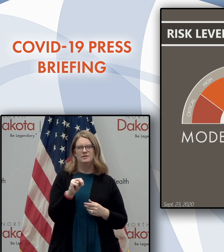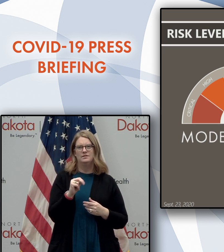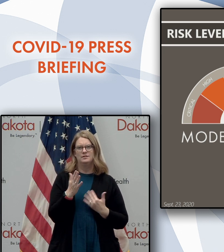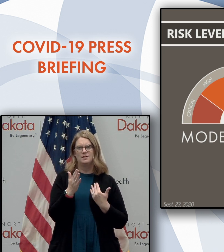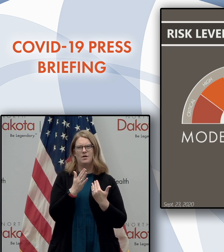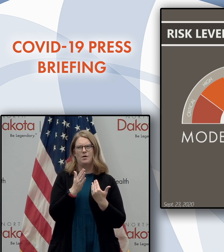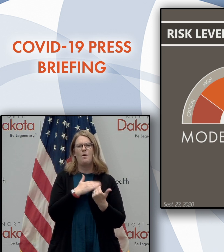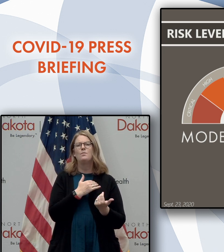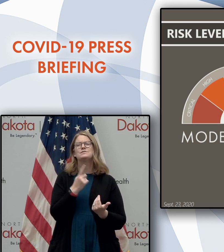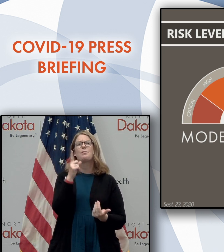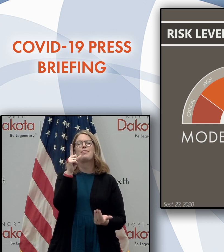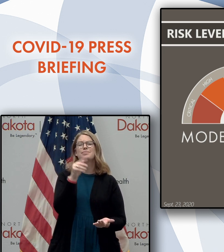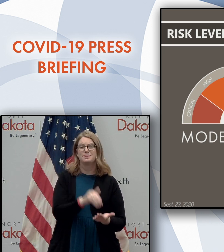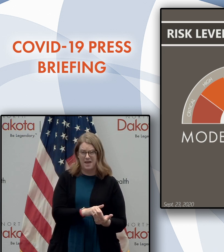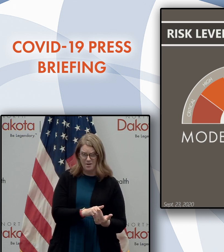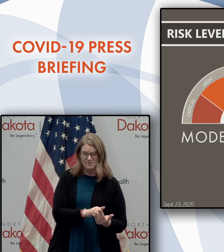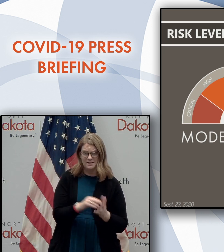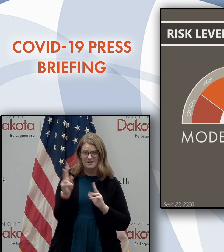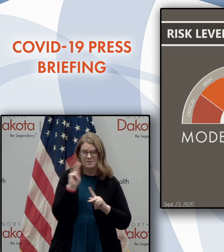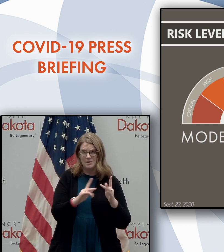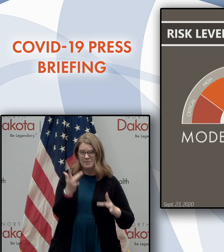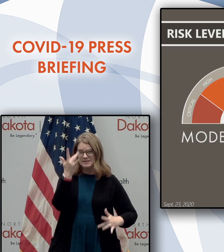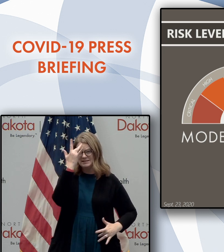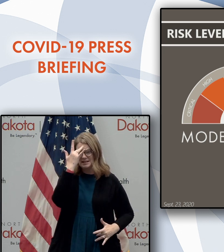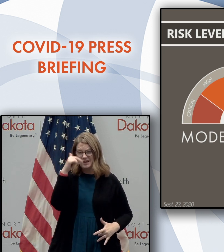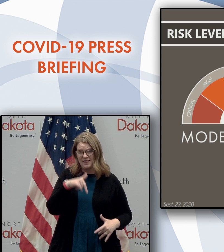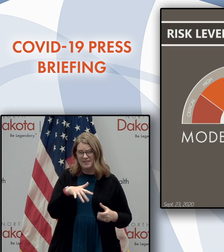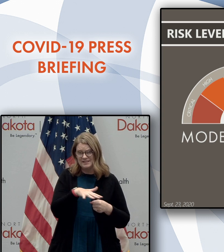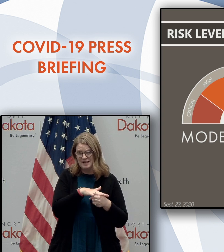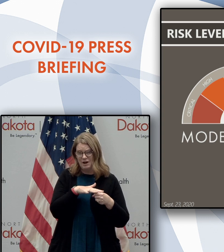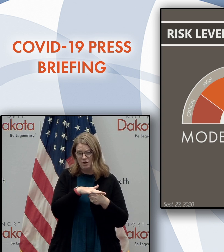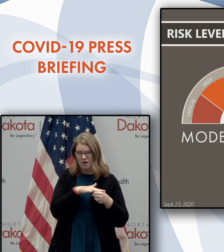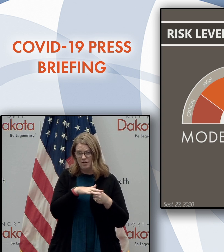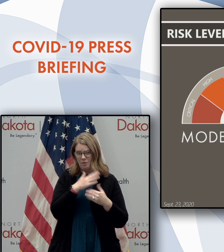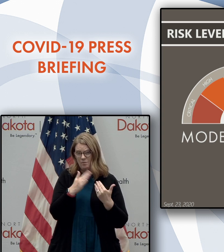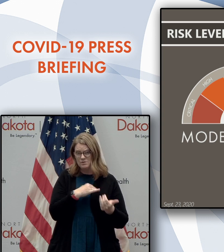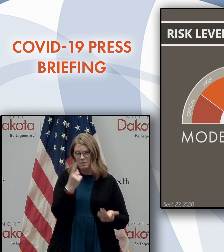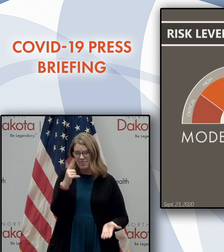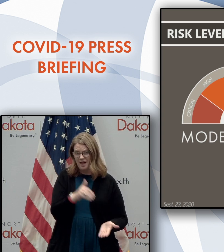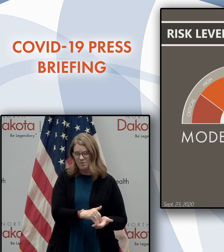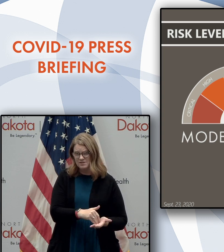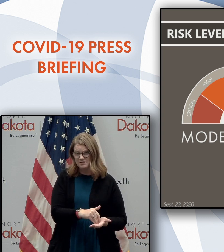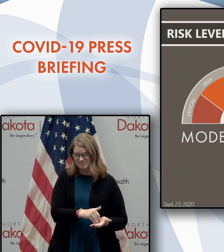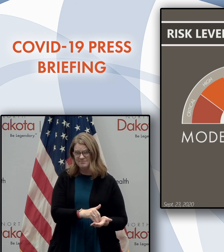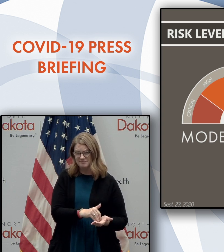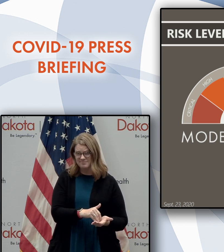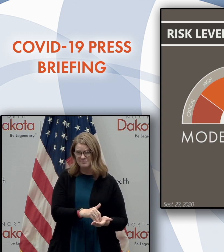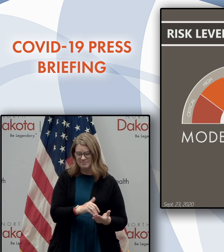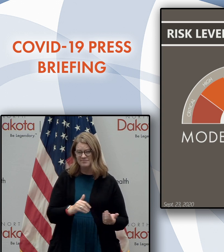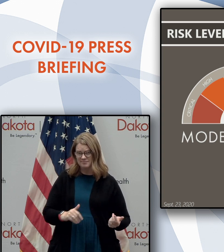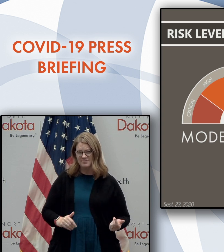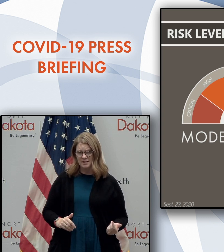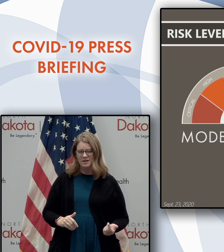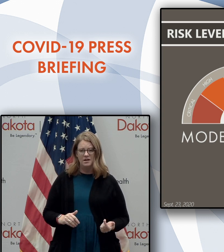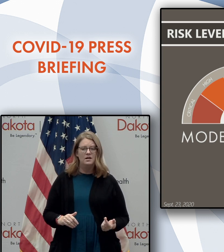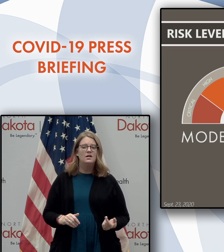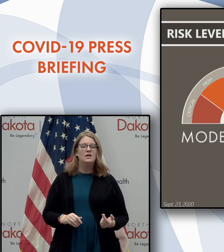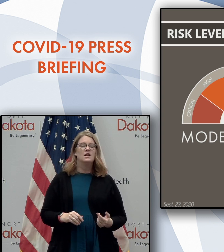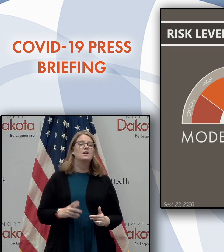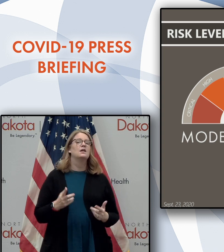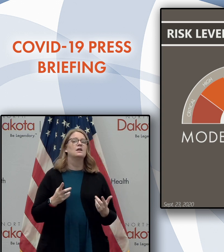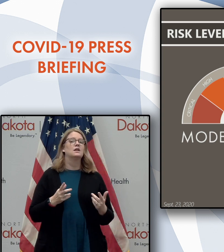1,000 active cases in Burley Morton, and we know that again in these